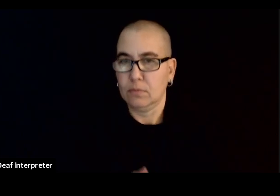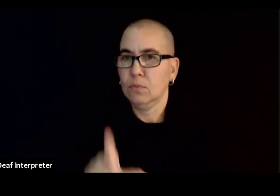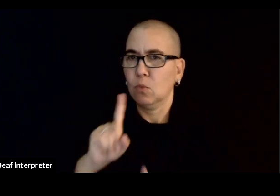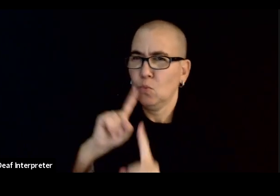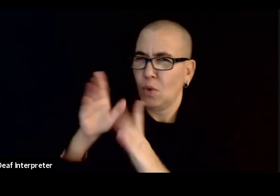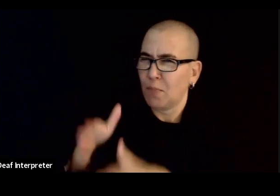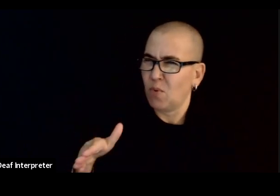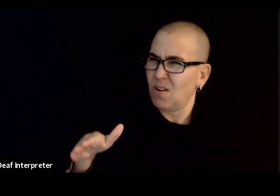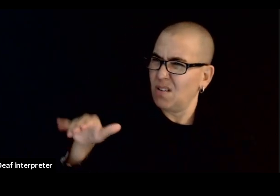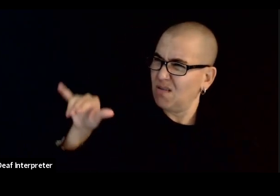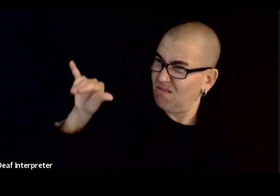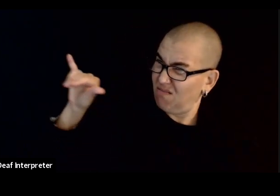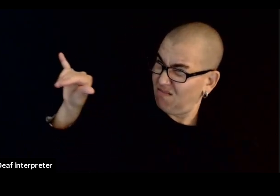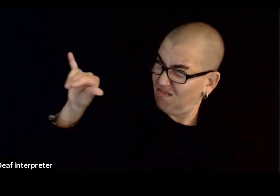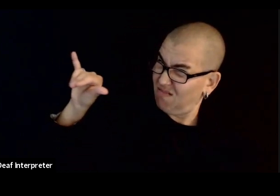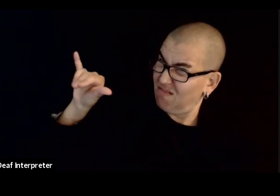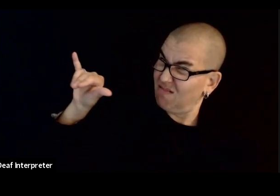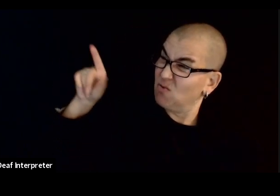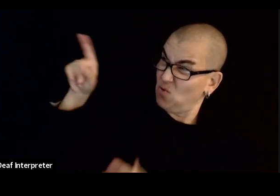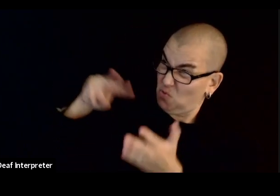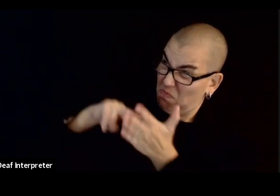way?